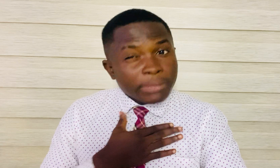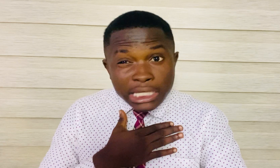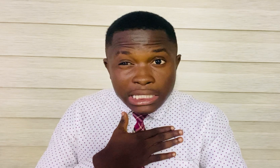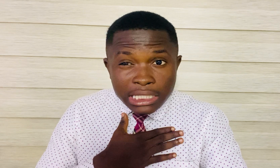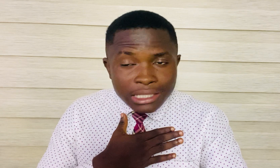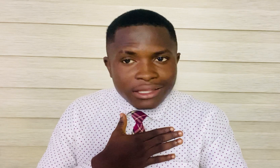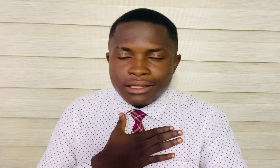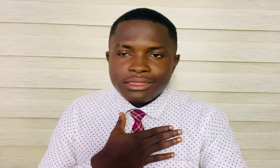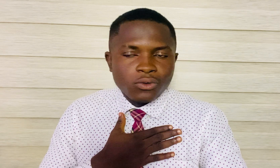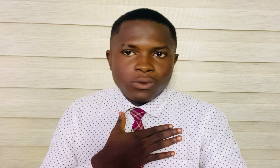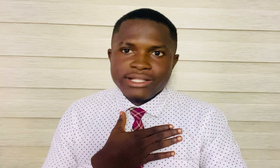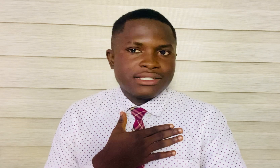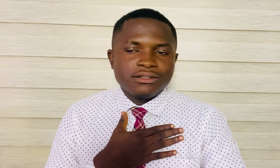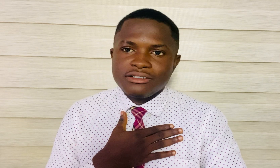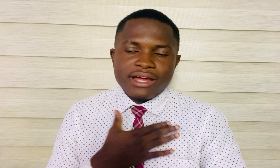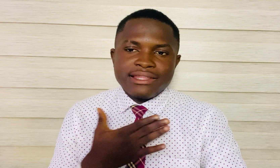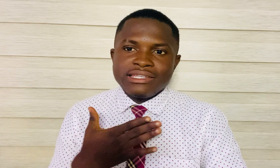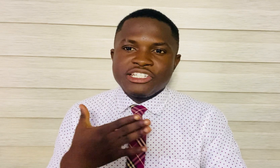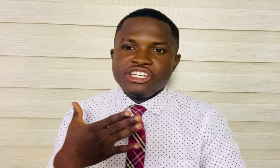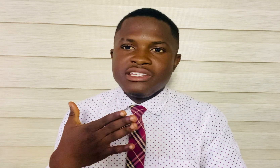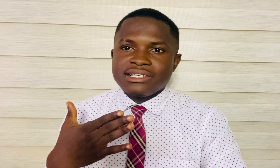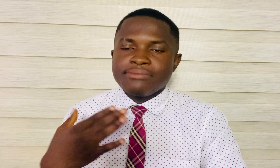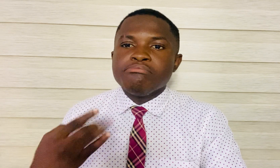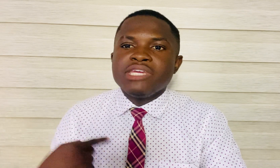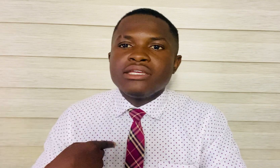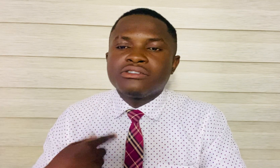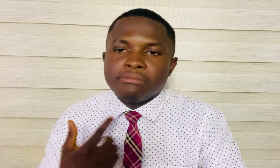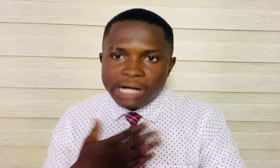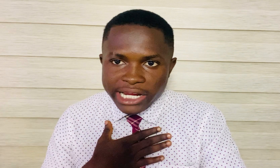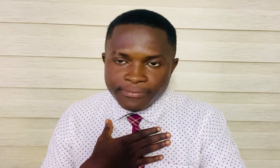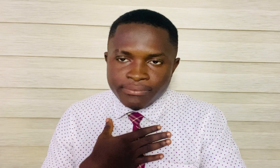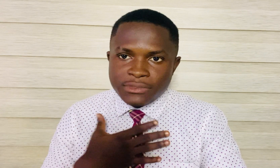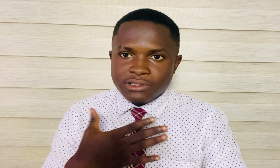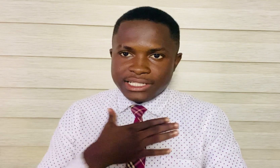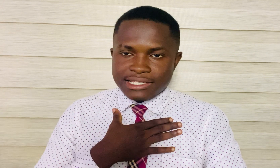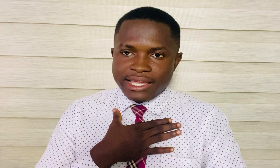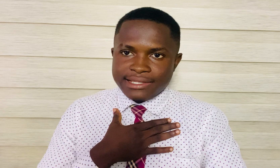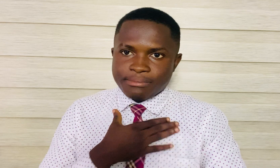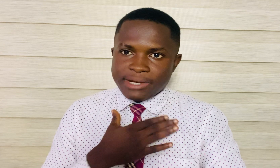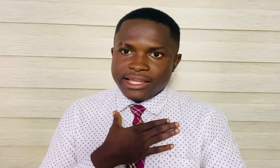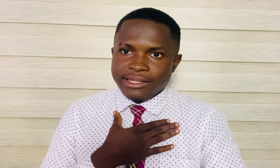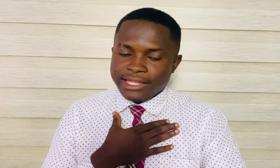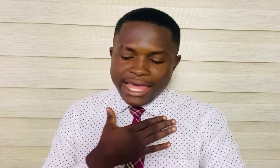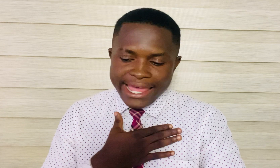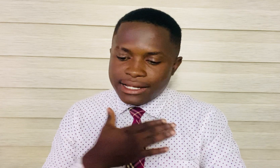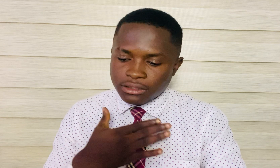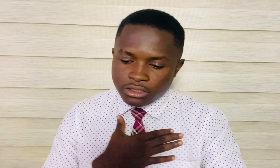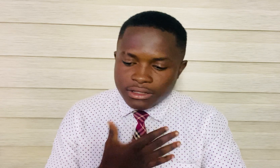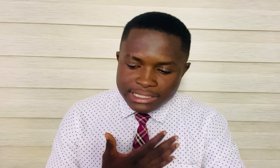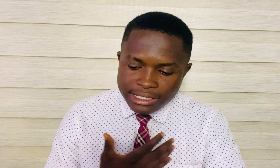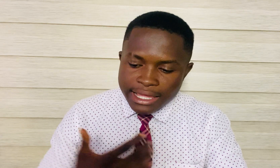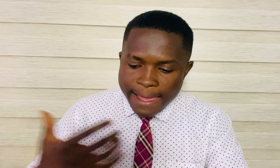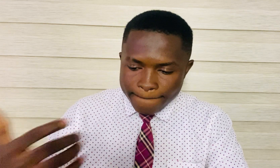me, no, it is not right. It changes me to mine. So this sign is mine and not